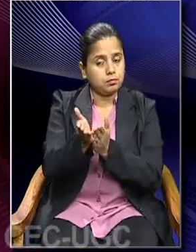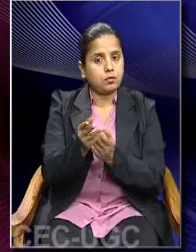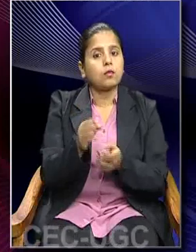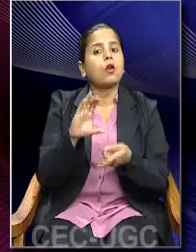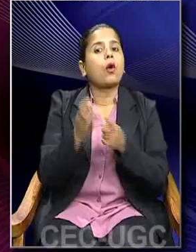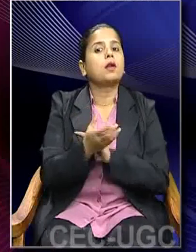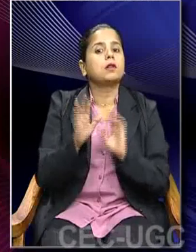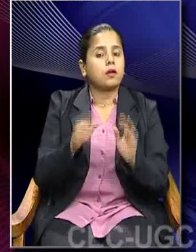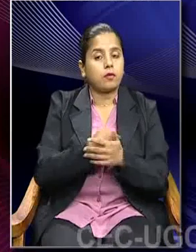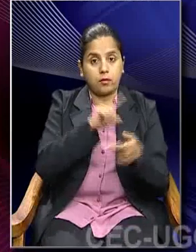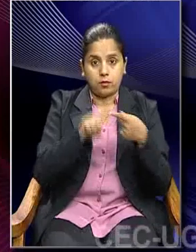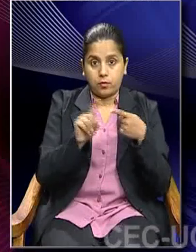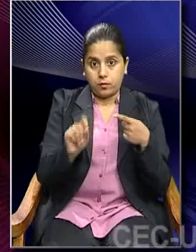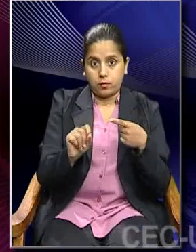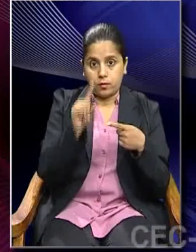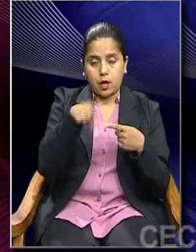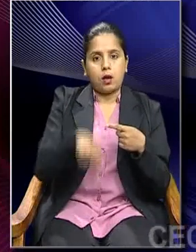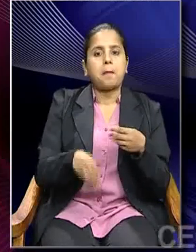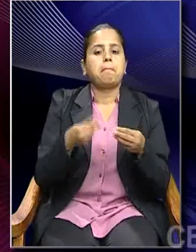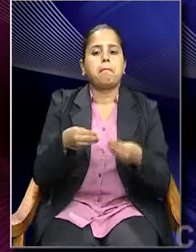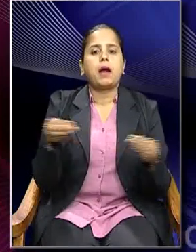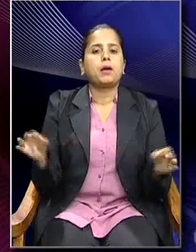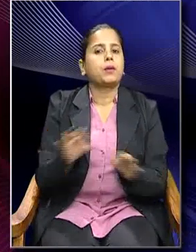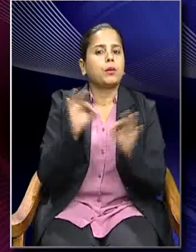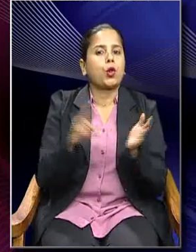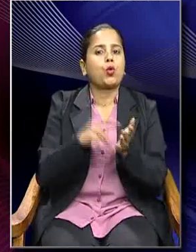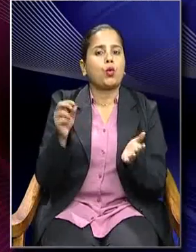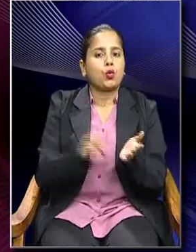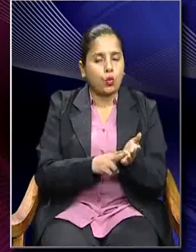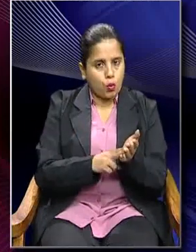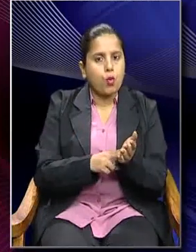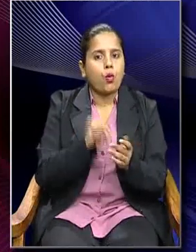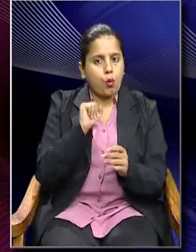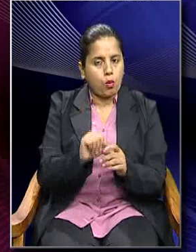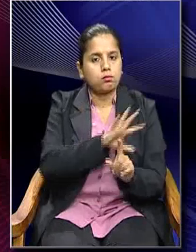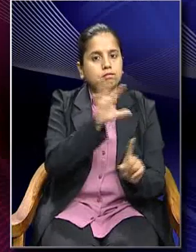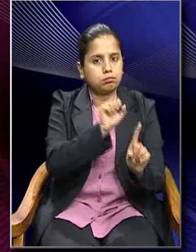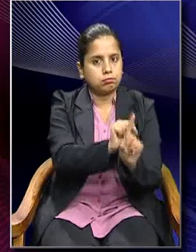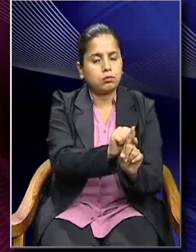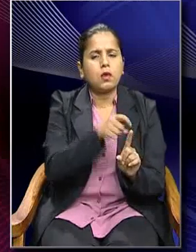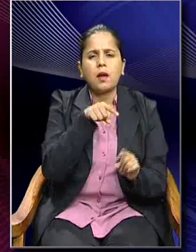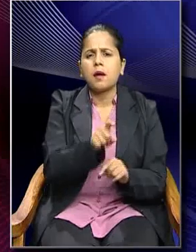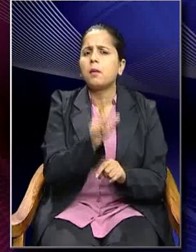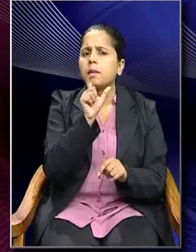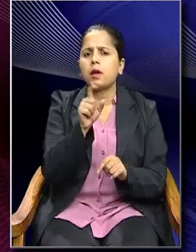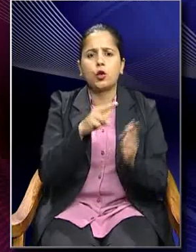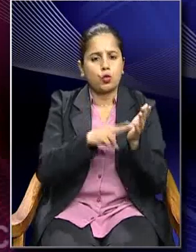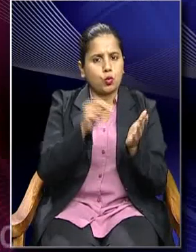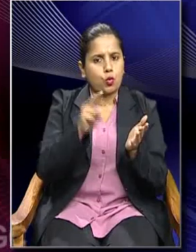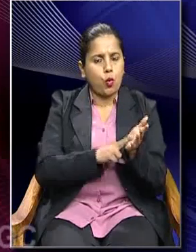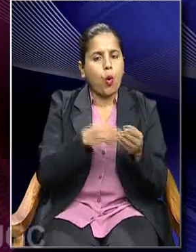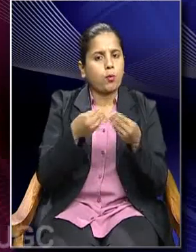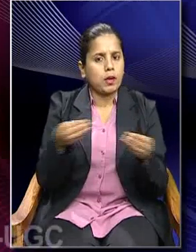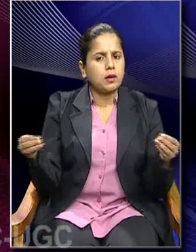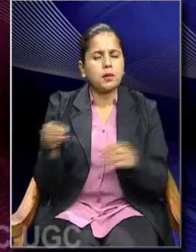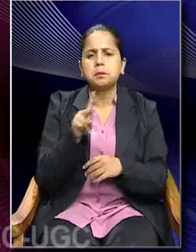culture. First, non-material aspect of culture. As the term itself says, it's non-material. That